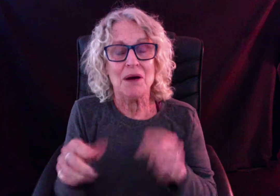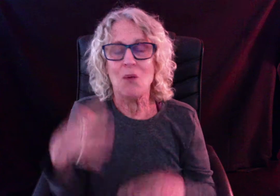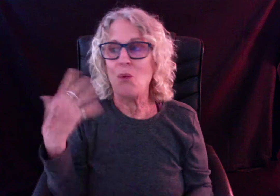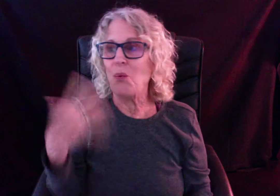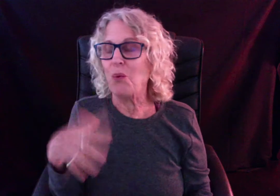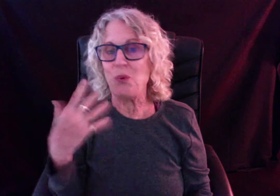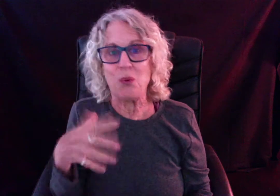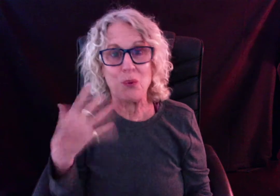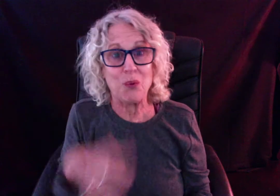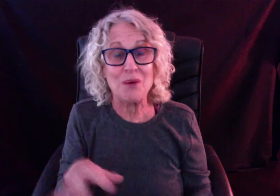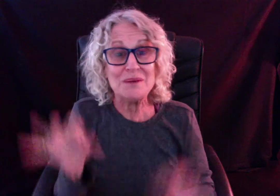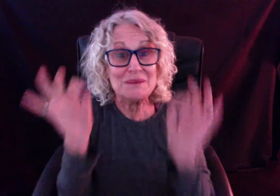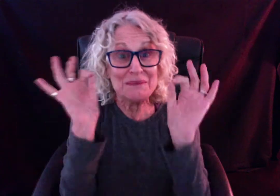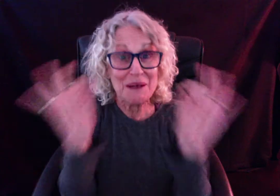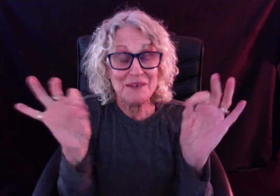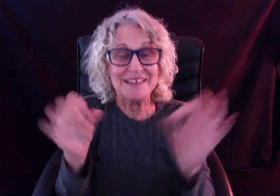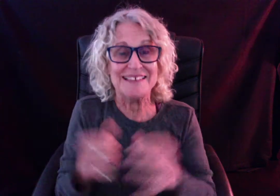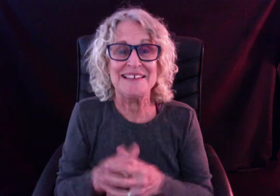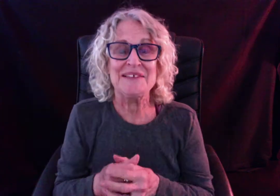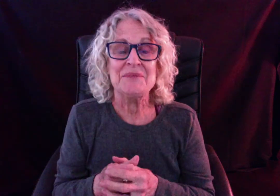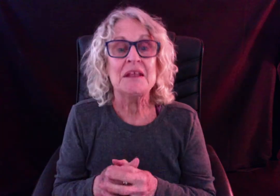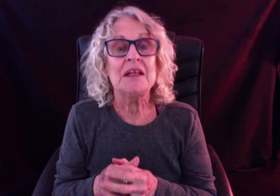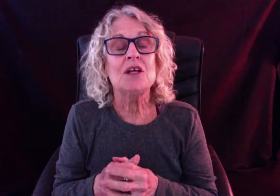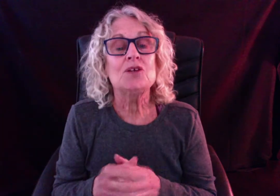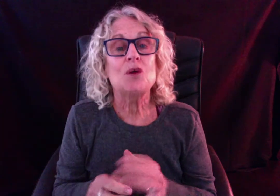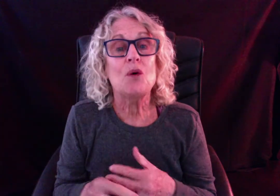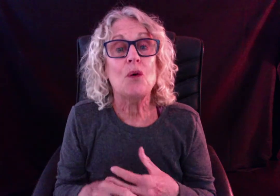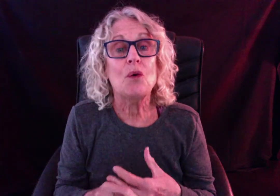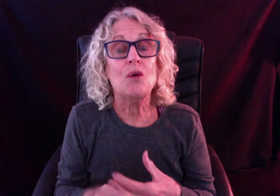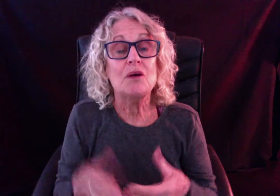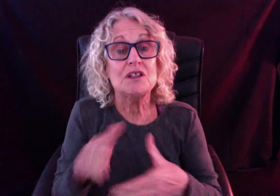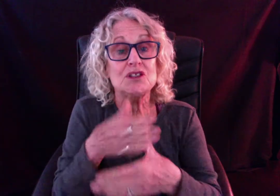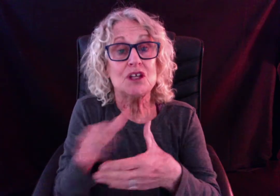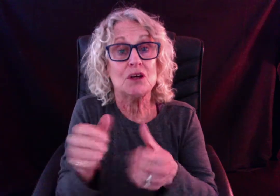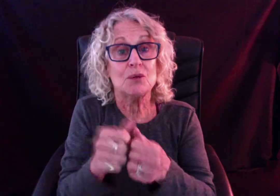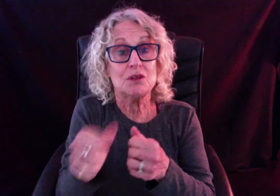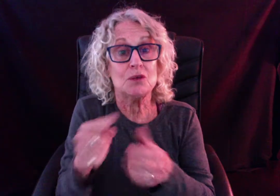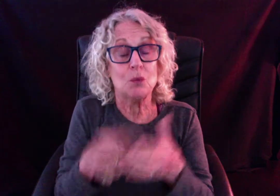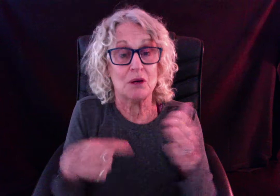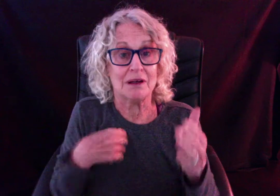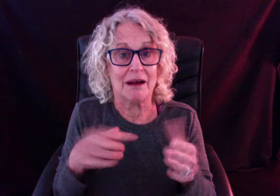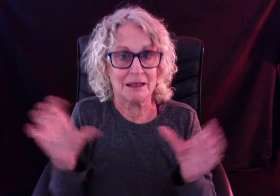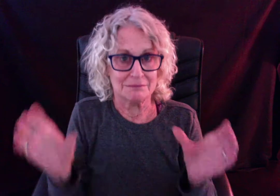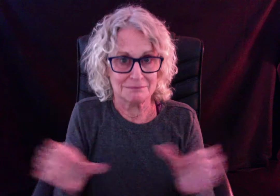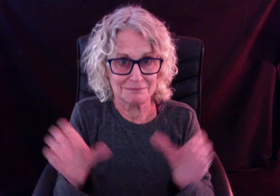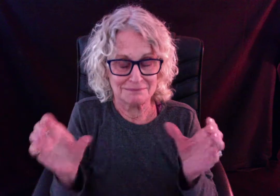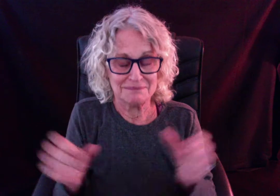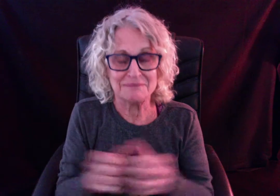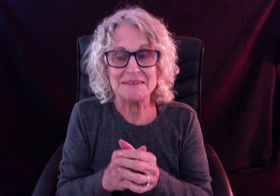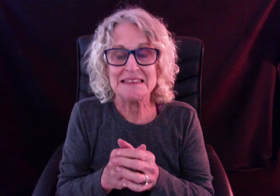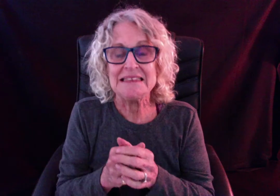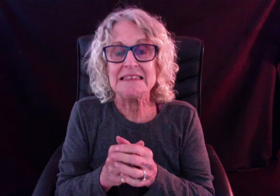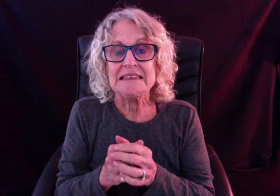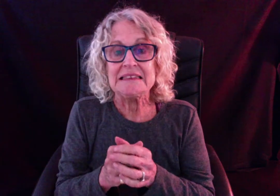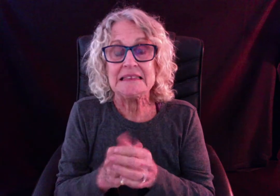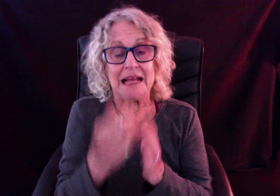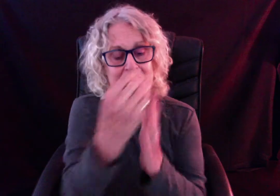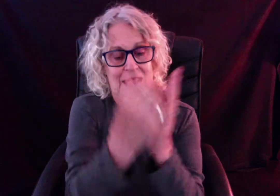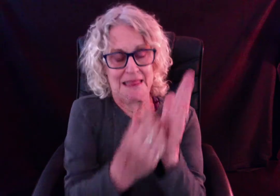was perfect. So let me share with you what I did. So I have a list here of the ingredients